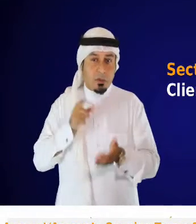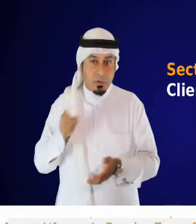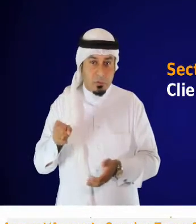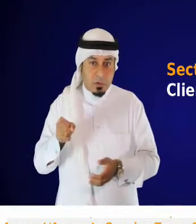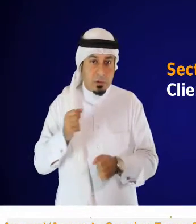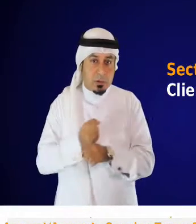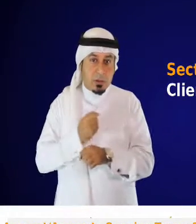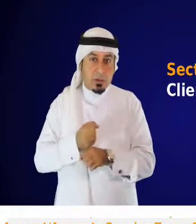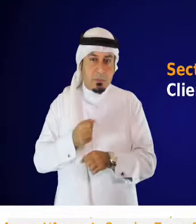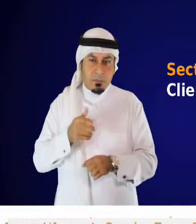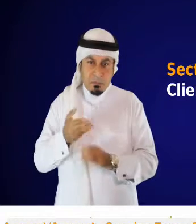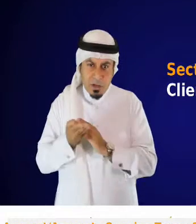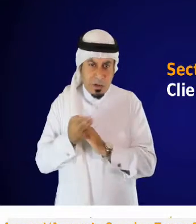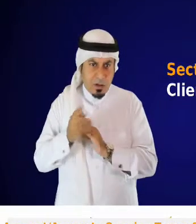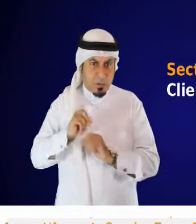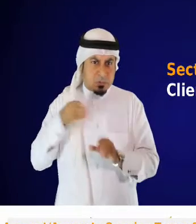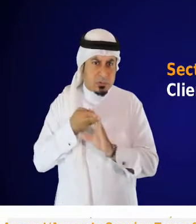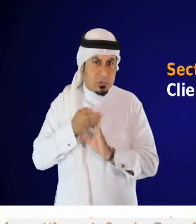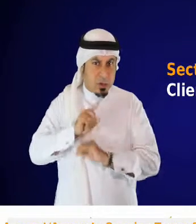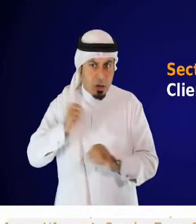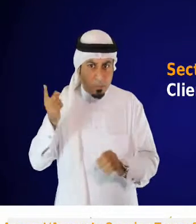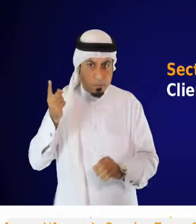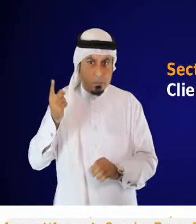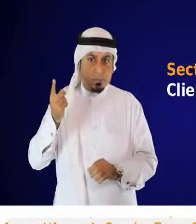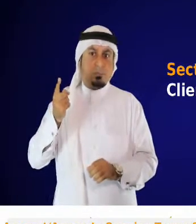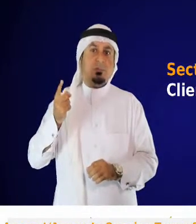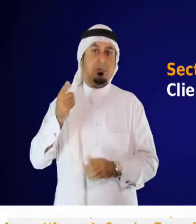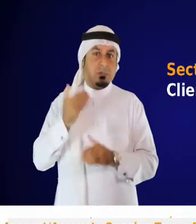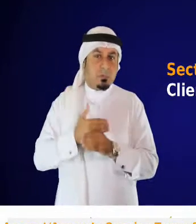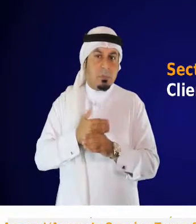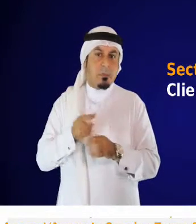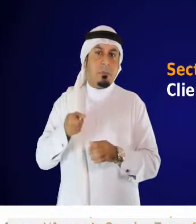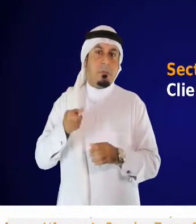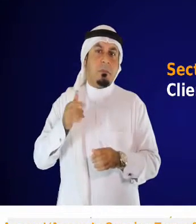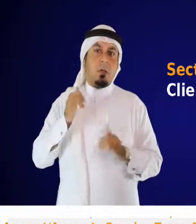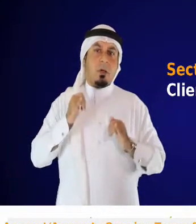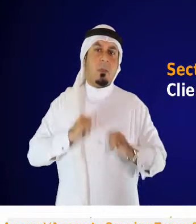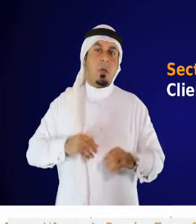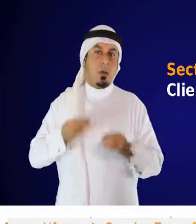by an authorized use of the ATM card due to the customer's negligence.